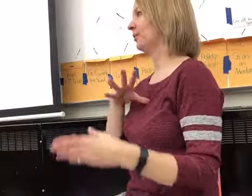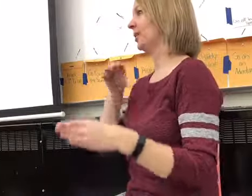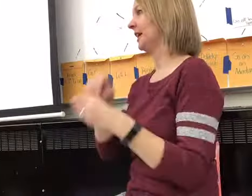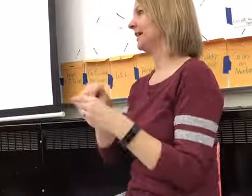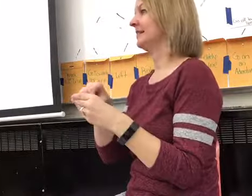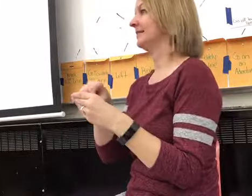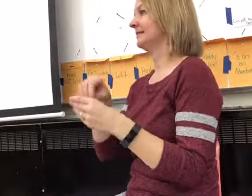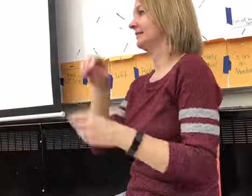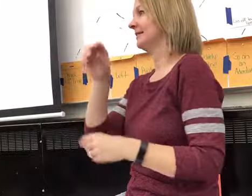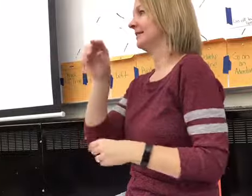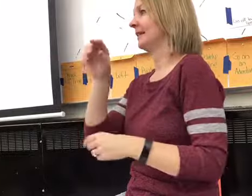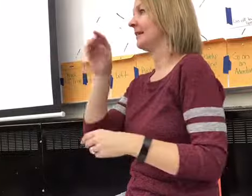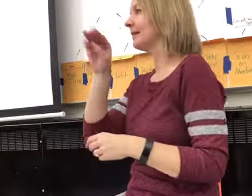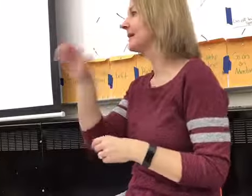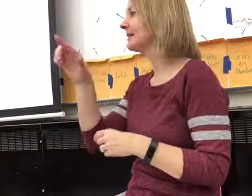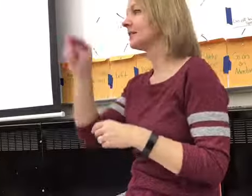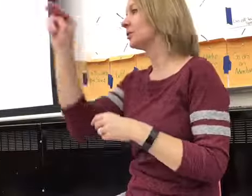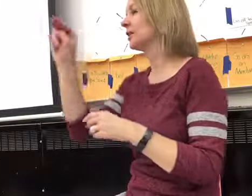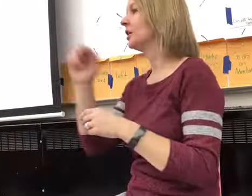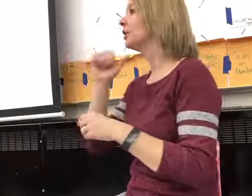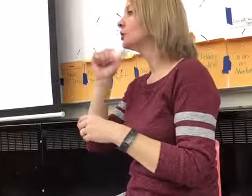North. Don't do that all or definitely thing. That's a struggle.